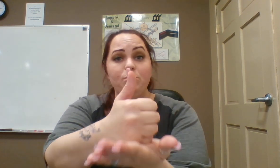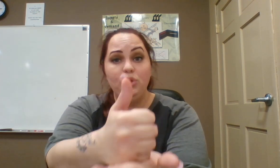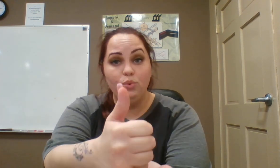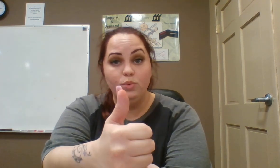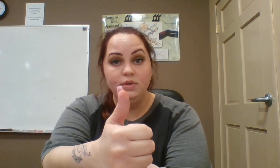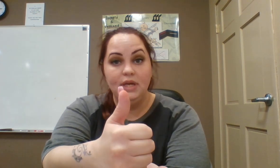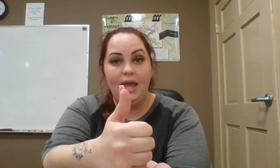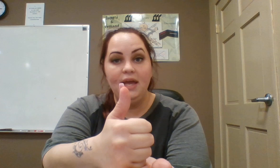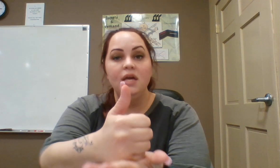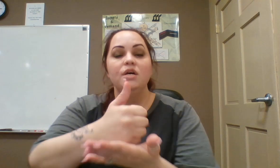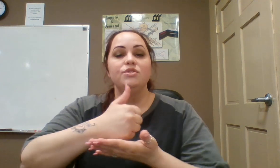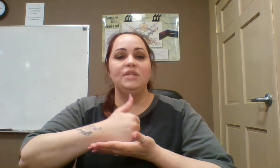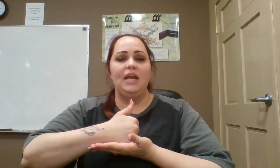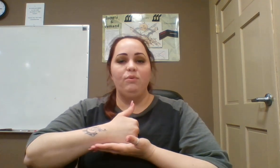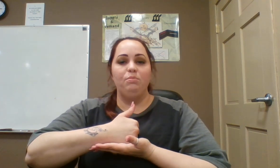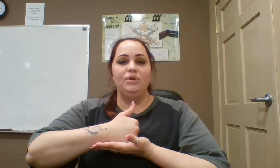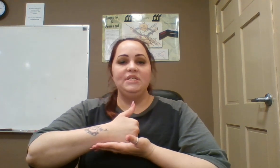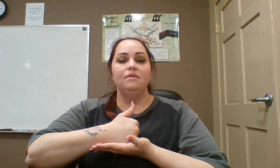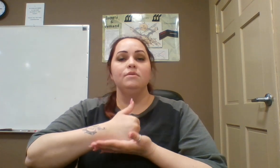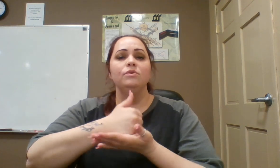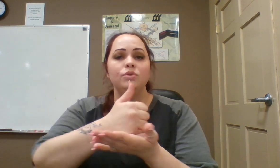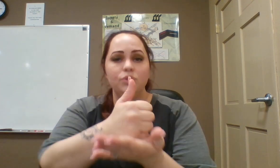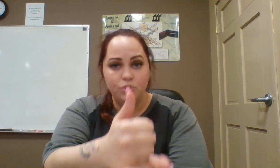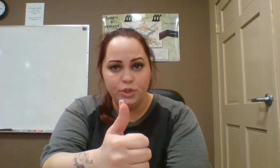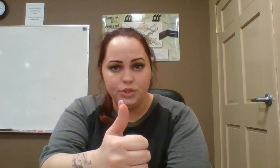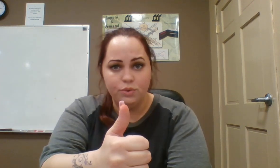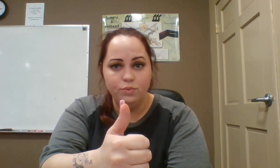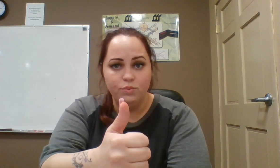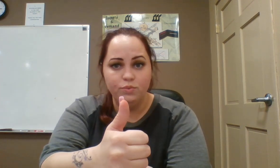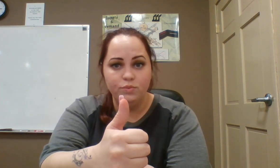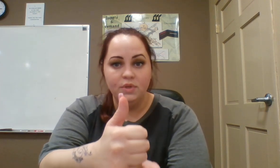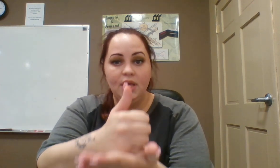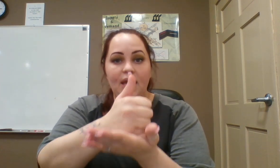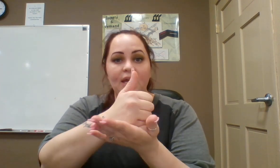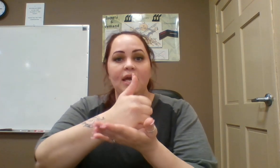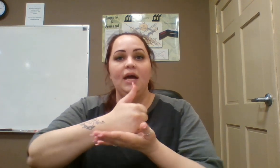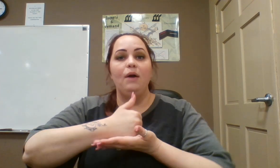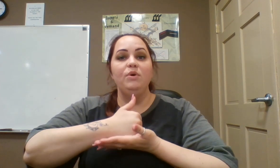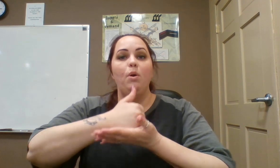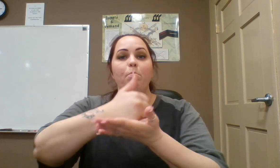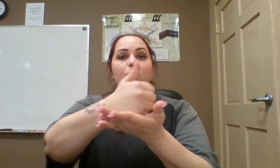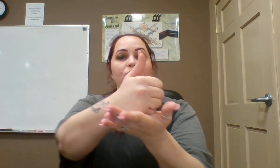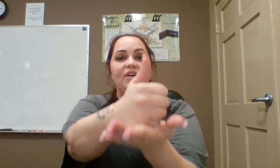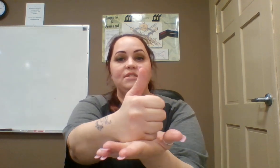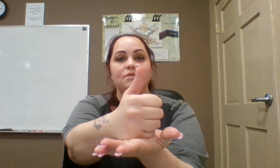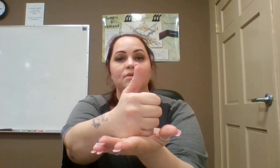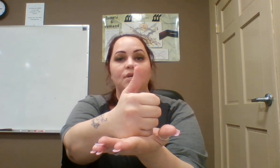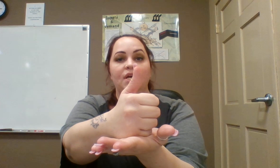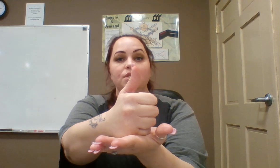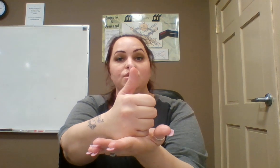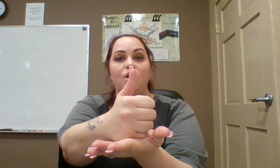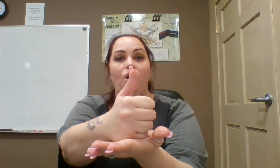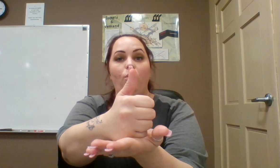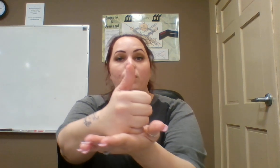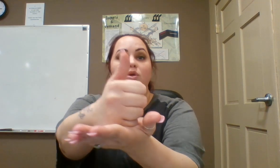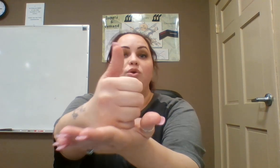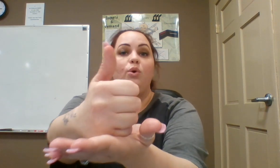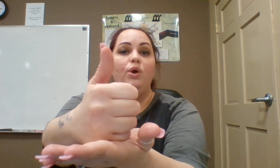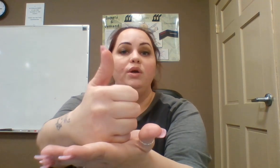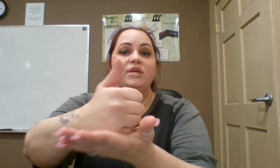you? Okay, so then I would point it towards you. Okay, I would move it. So you're going to